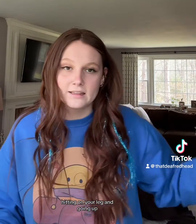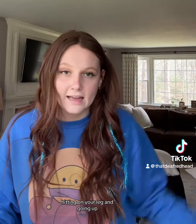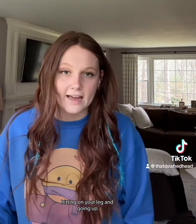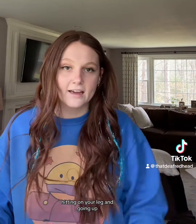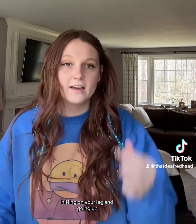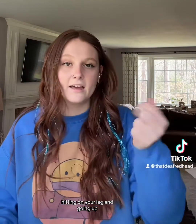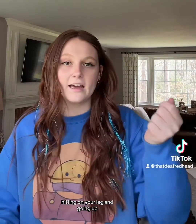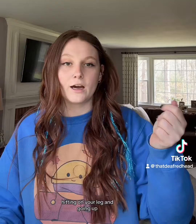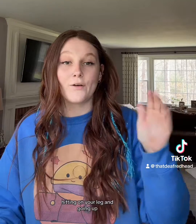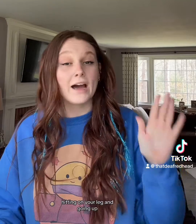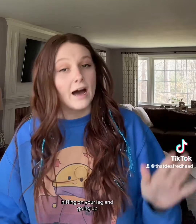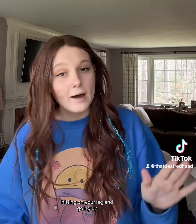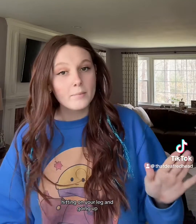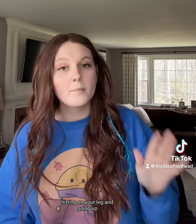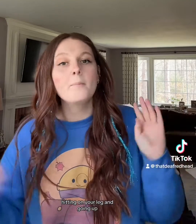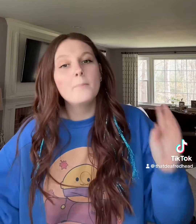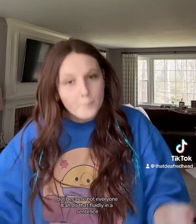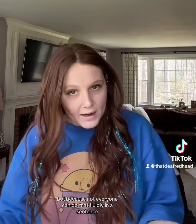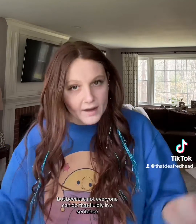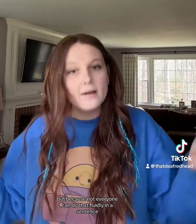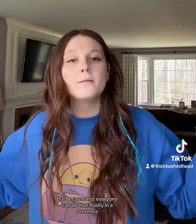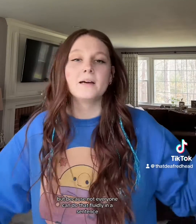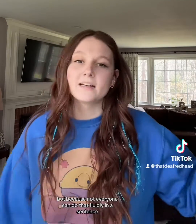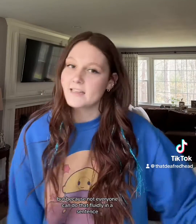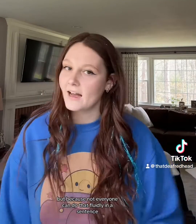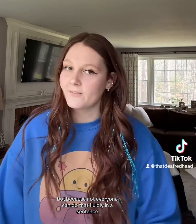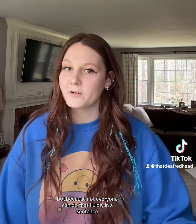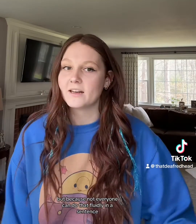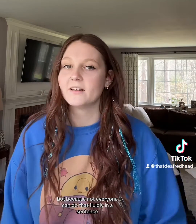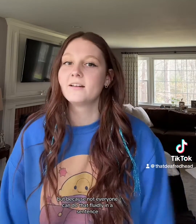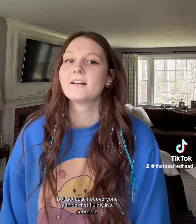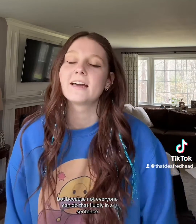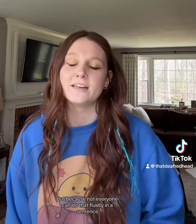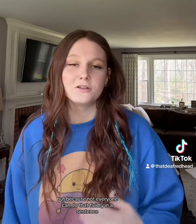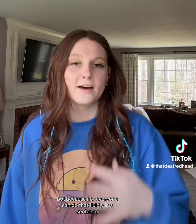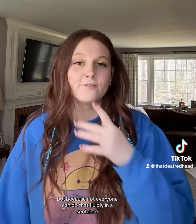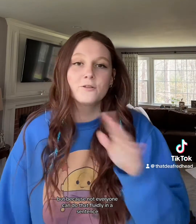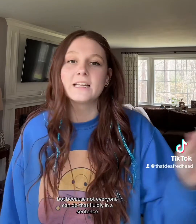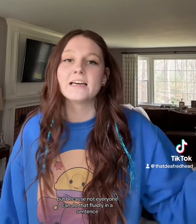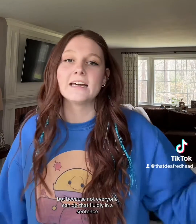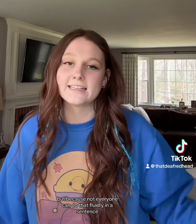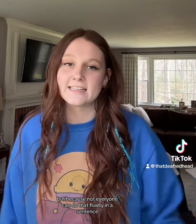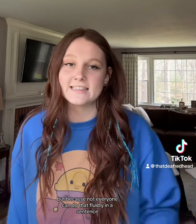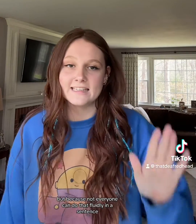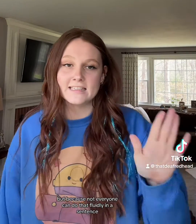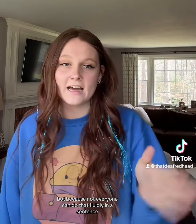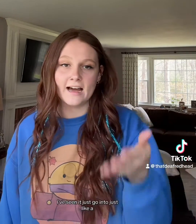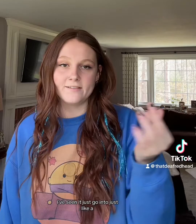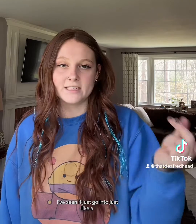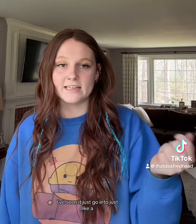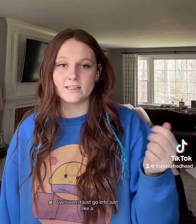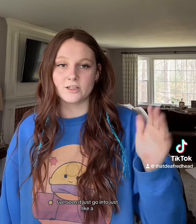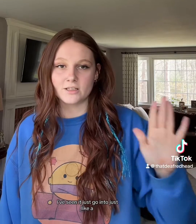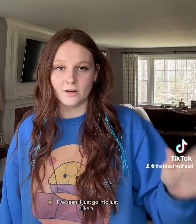leg and going up, but because not everyone can do that fluidly in a sentence, I've seen it just go